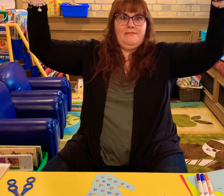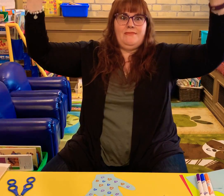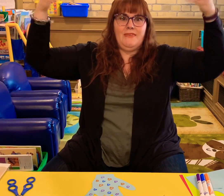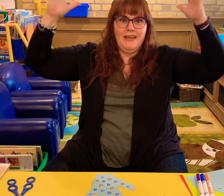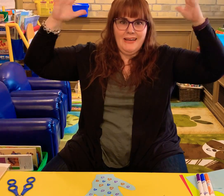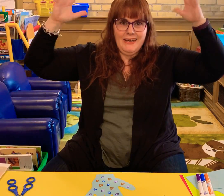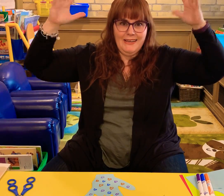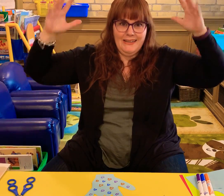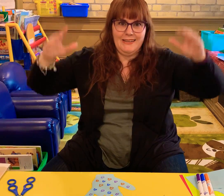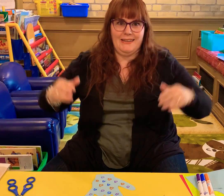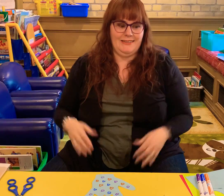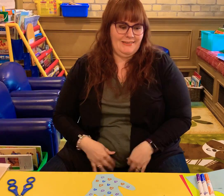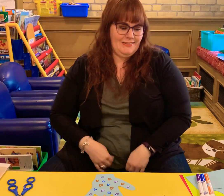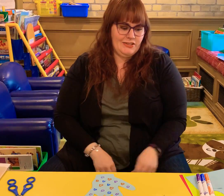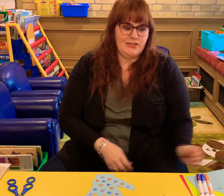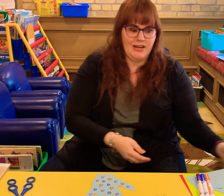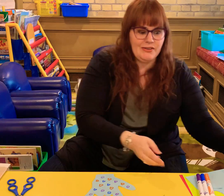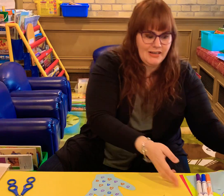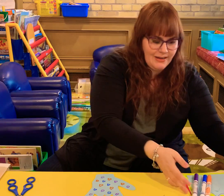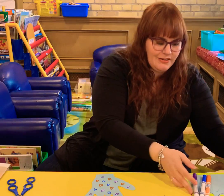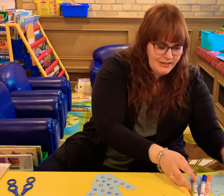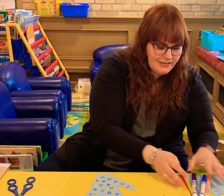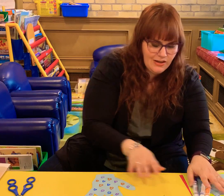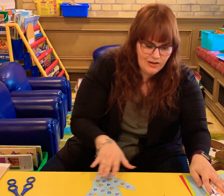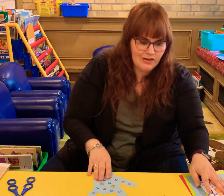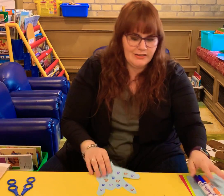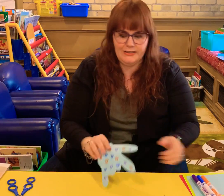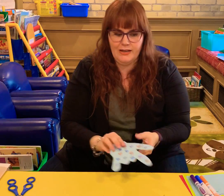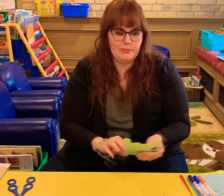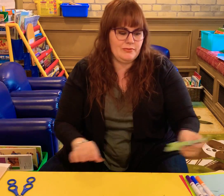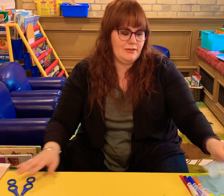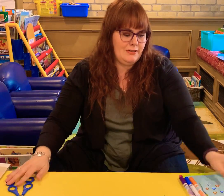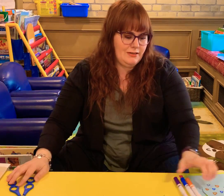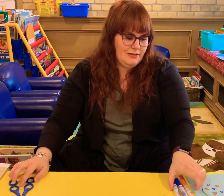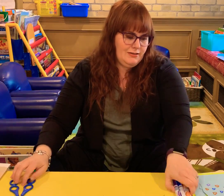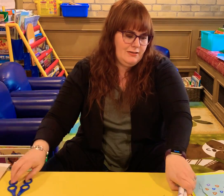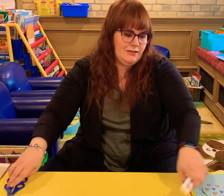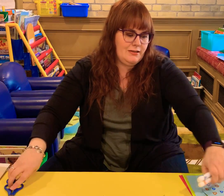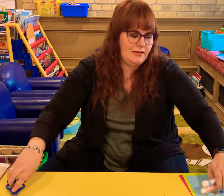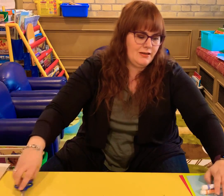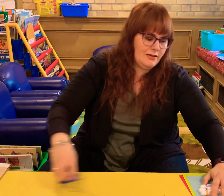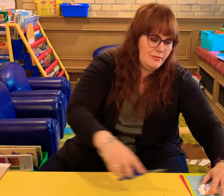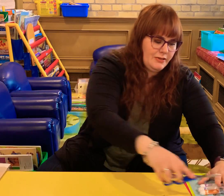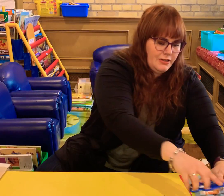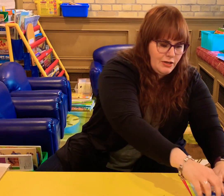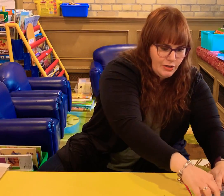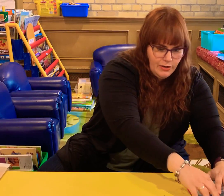Yay! So now we're going to have our things all cleaned up. There we go.